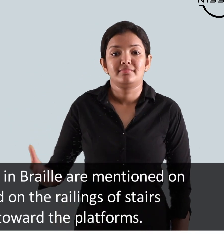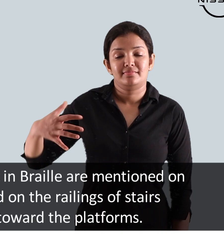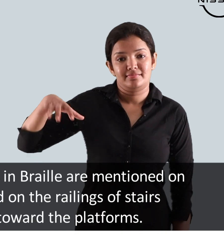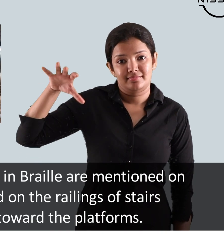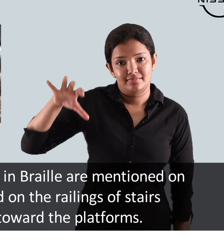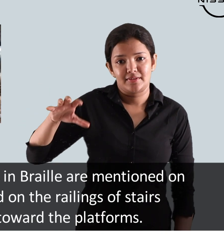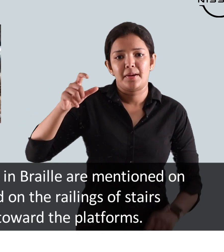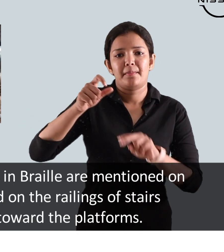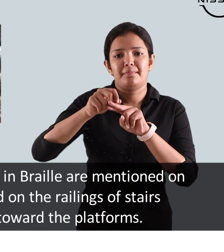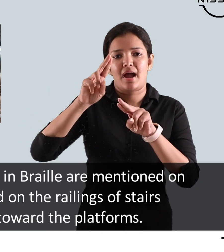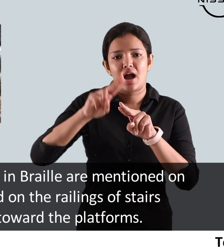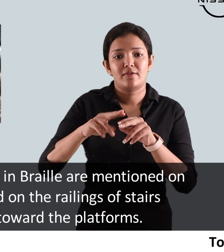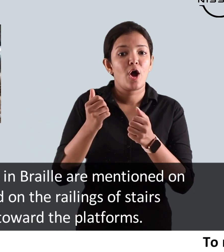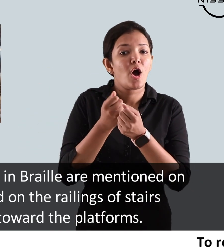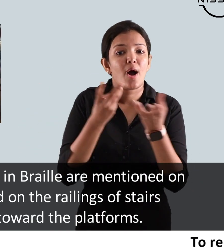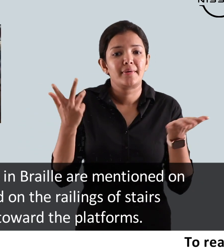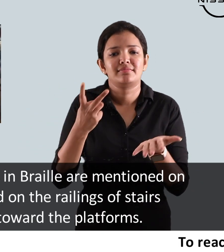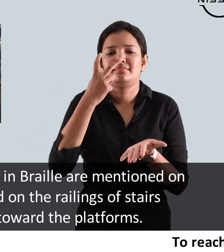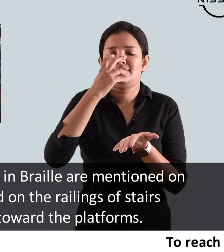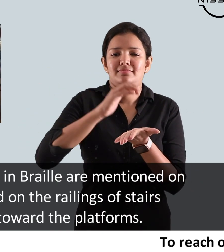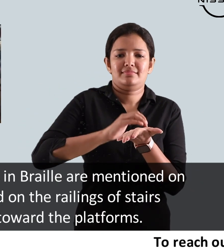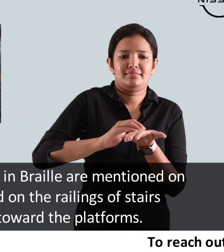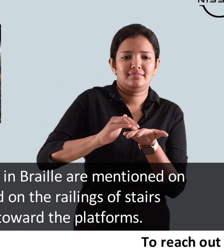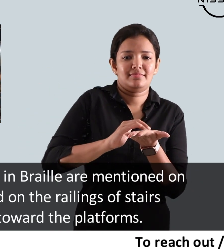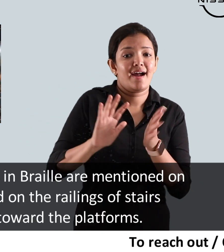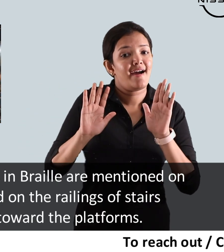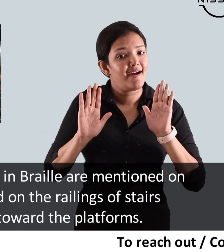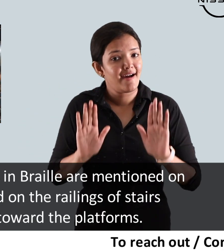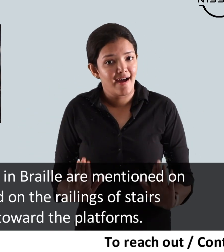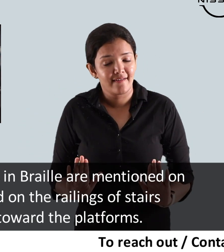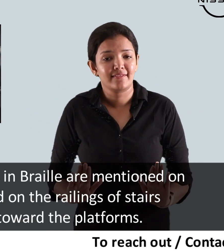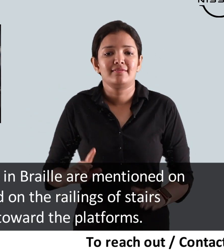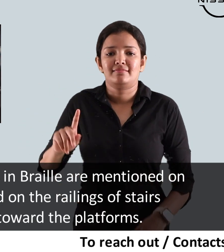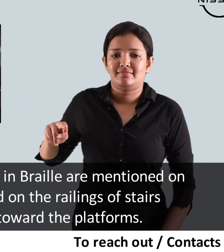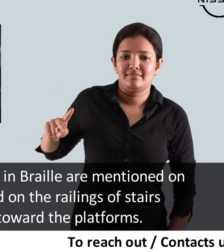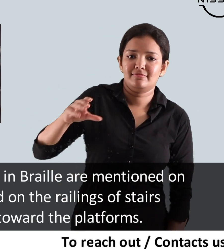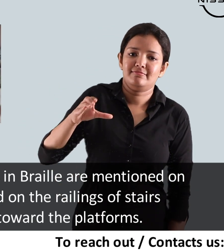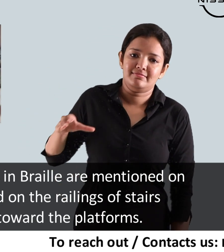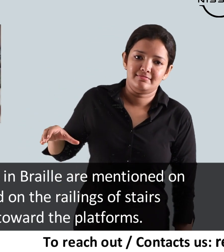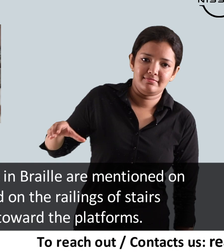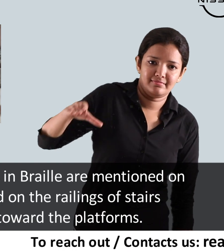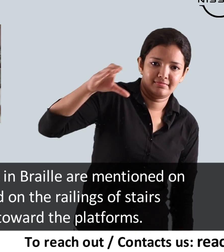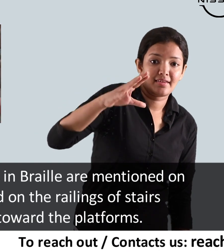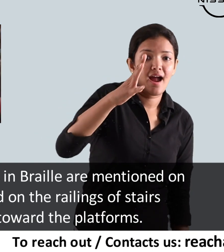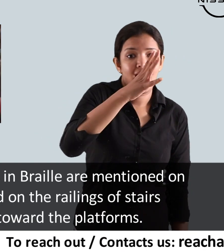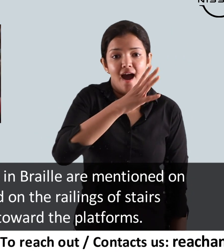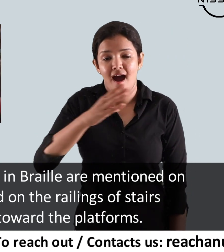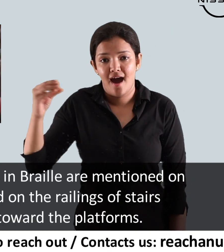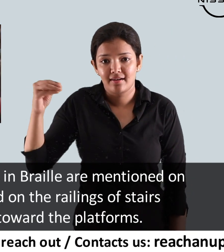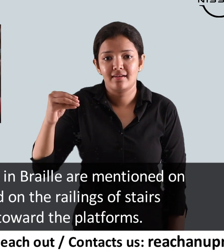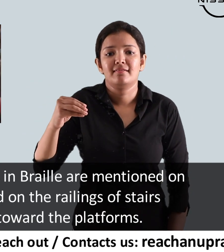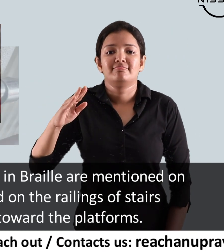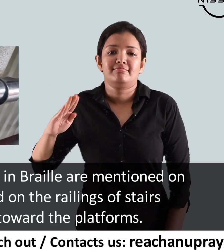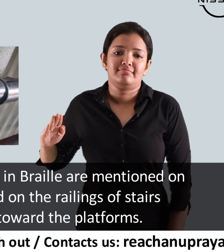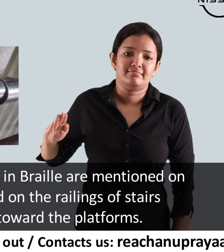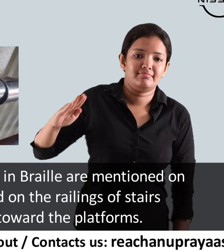Station platform numbers in Braille are mentioned on the indicators installed on the railings of stairs and